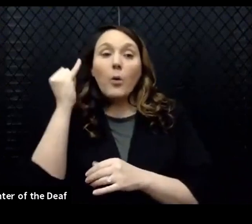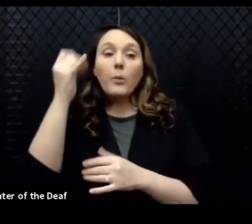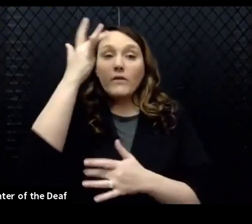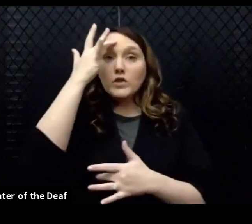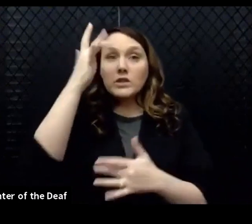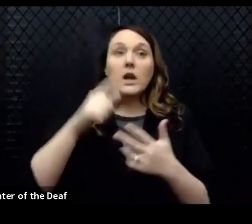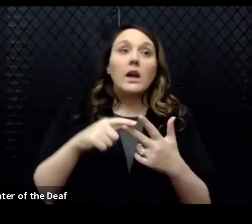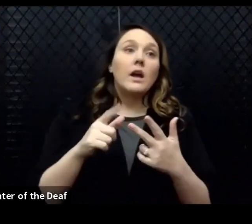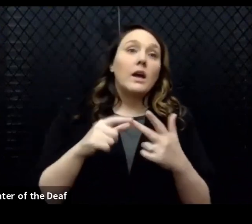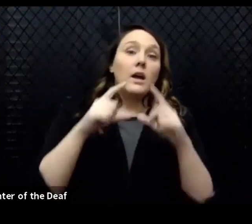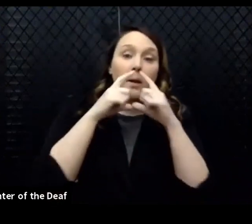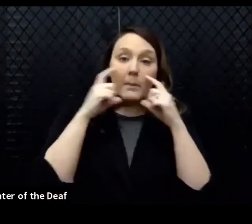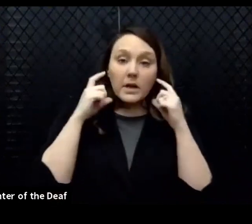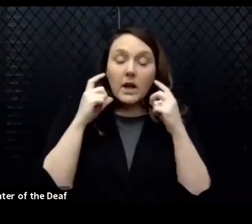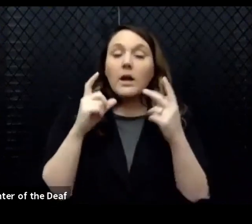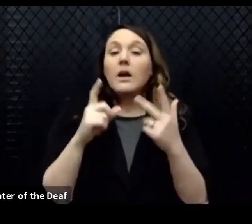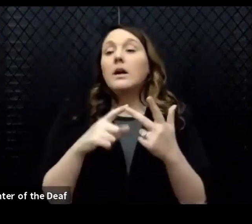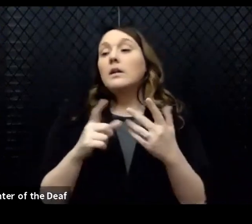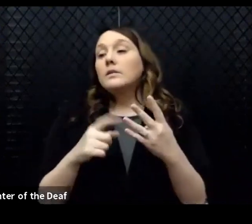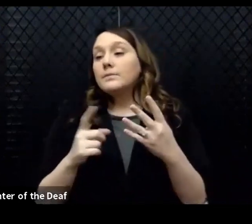covering, and